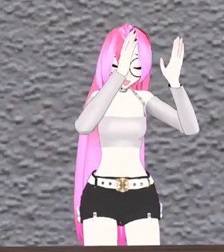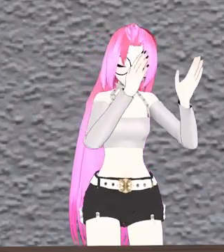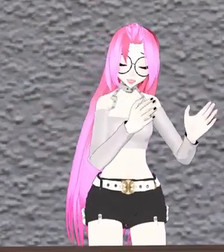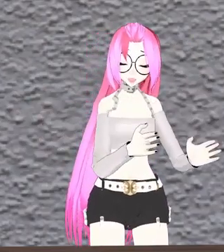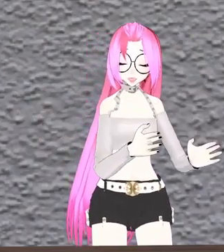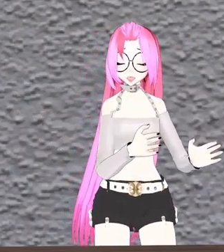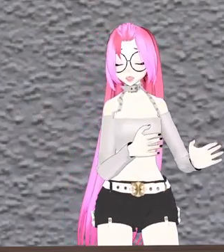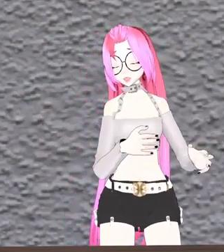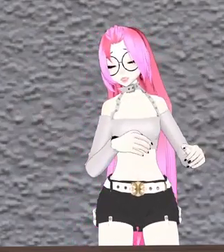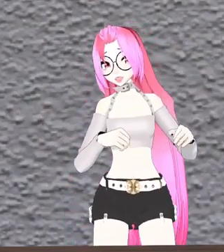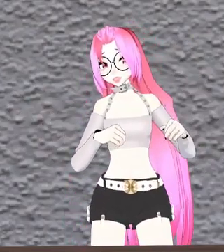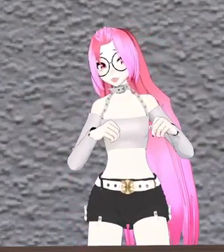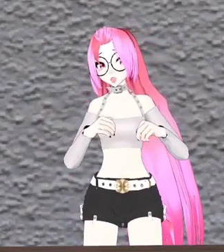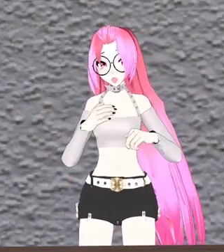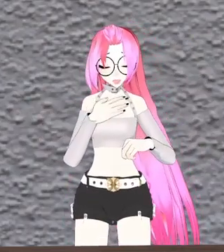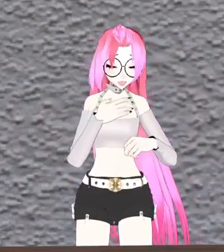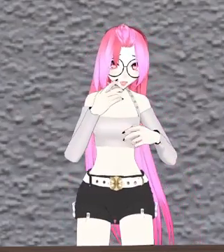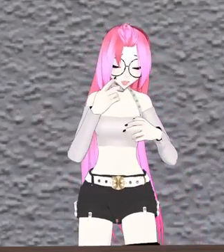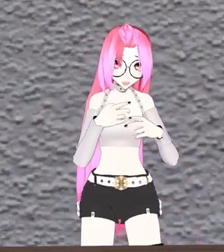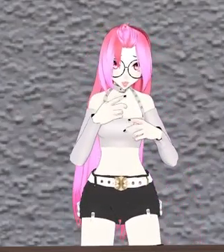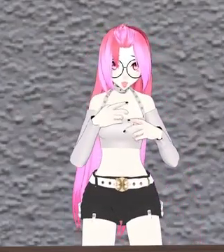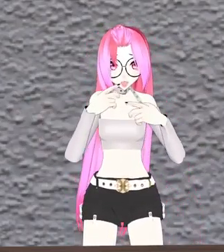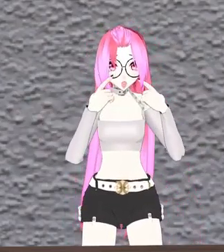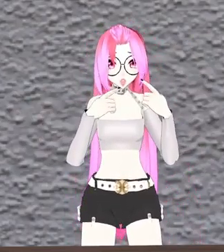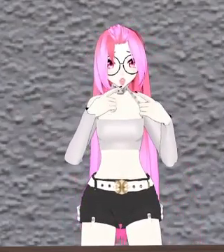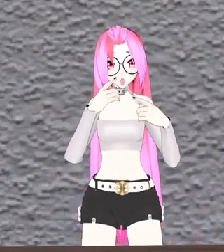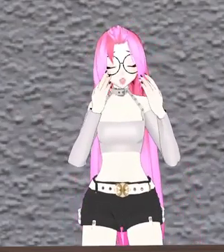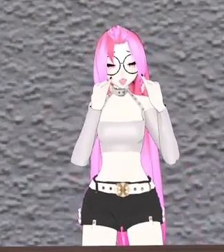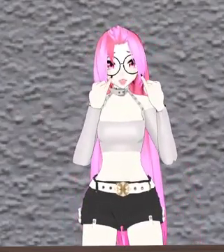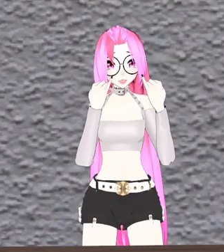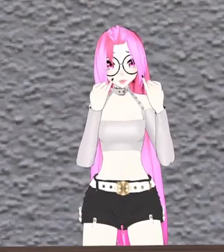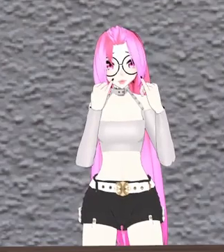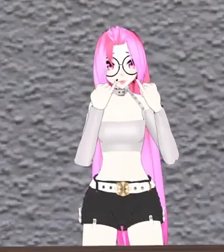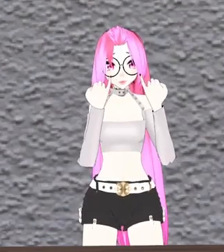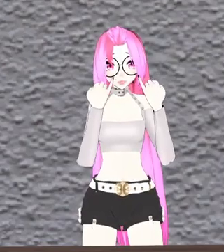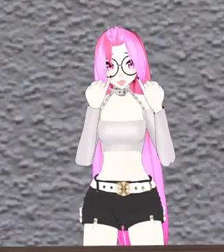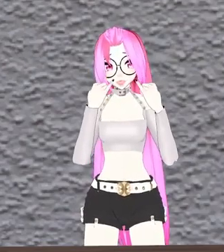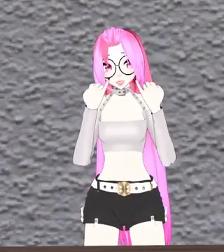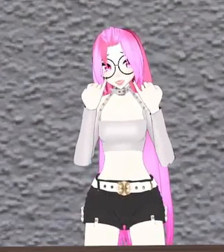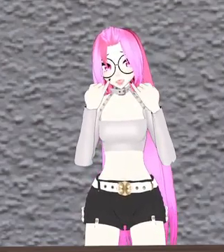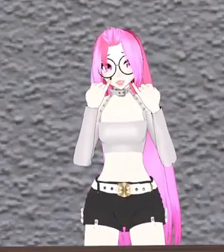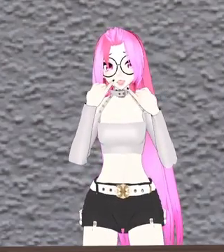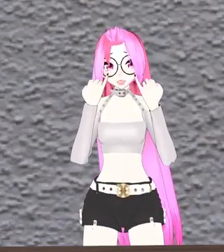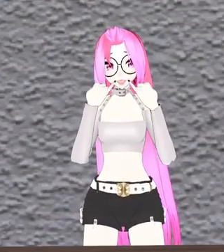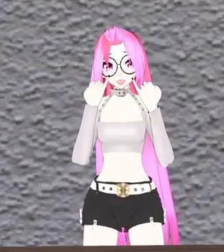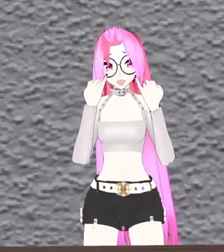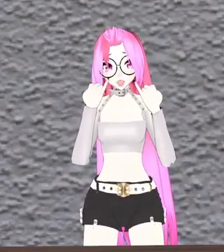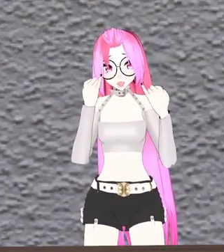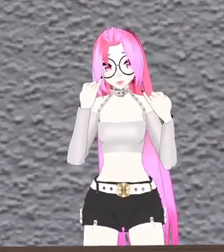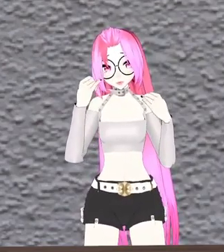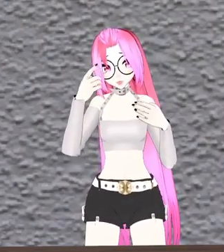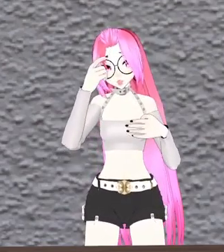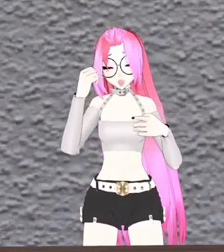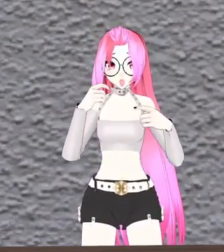defines this person as a person. So for me, my name sign is with laugh, and it's J hands and you're signing laugh because